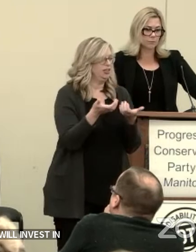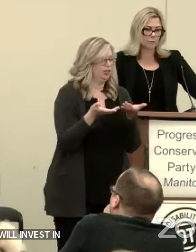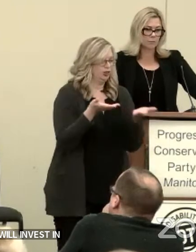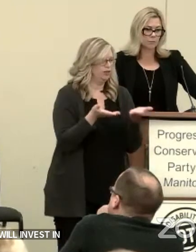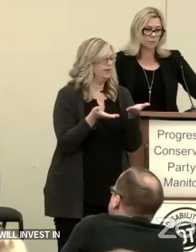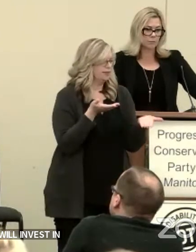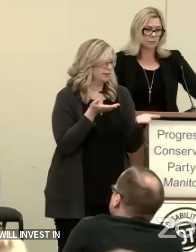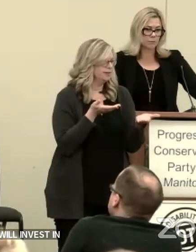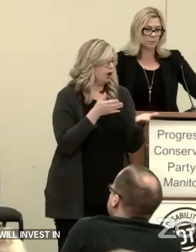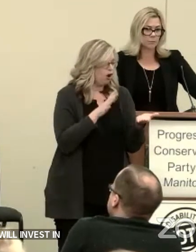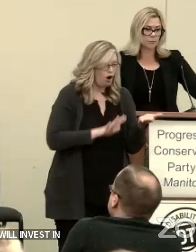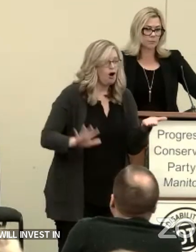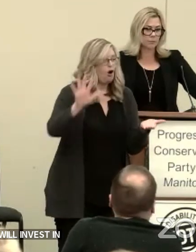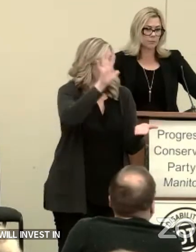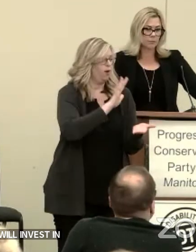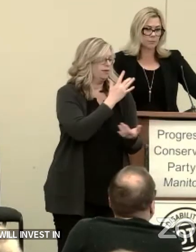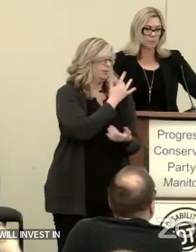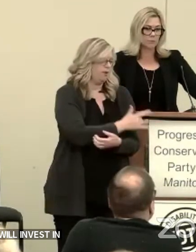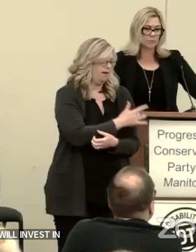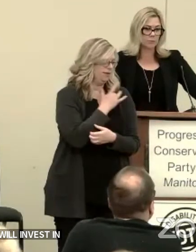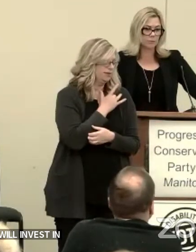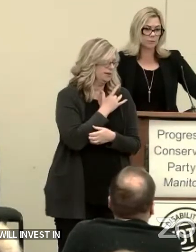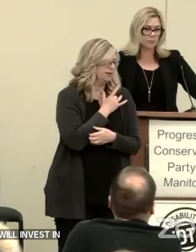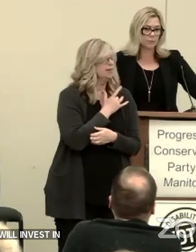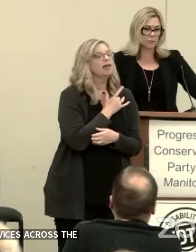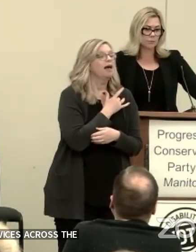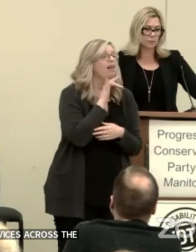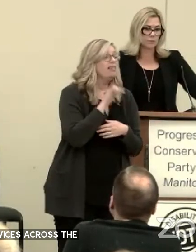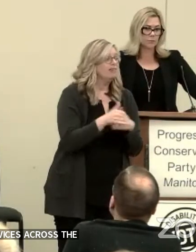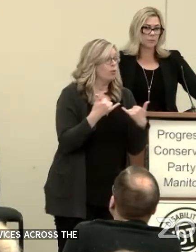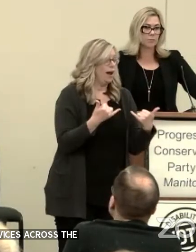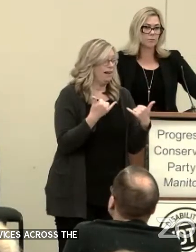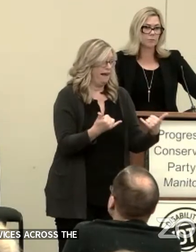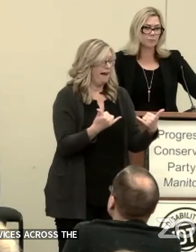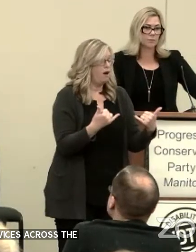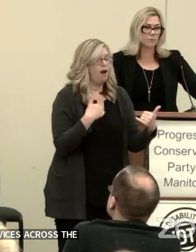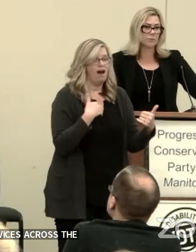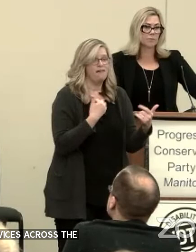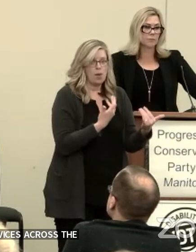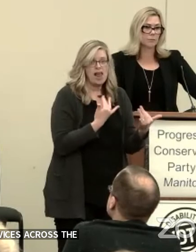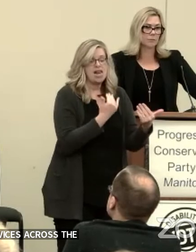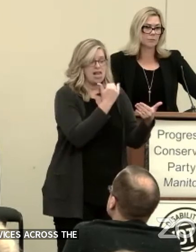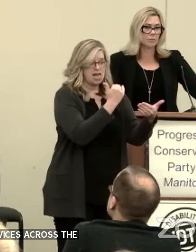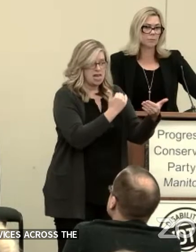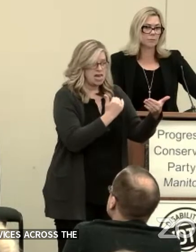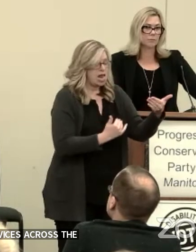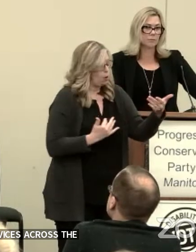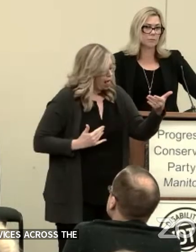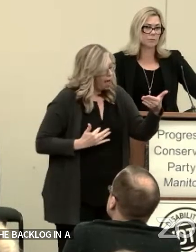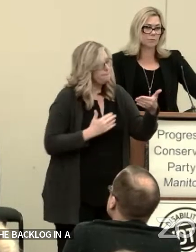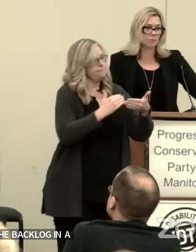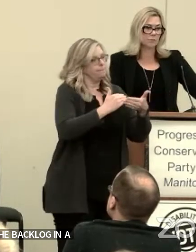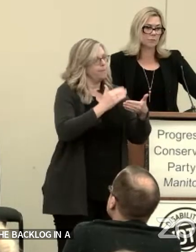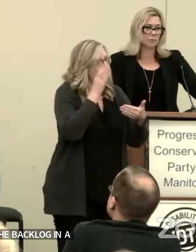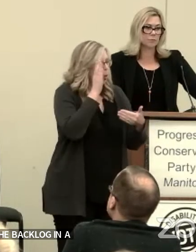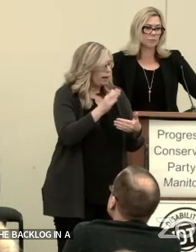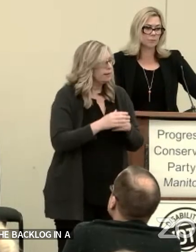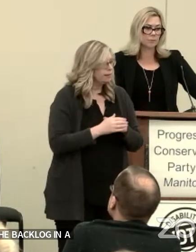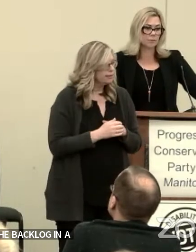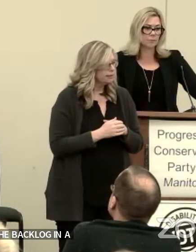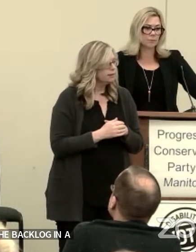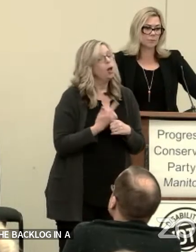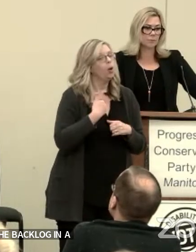across the province to address the backlog in a comprehensive manner. And we will